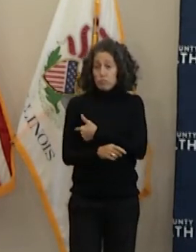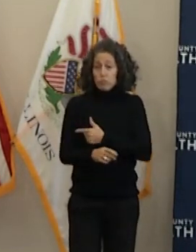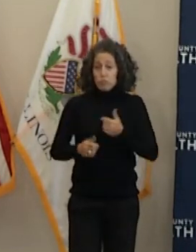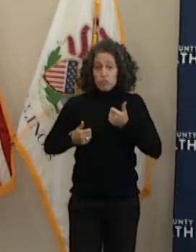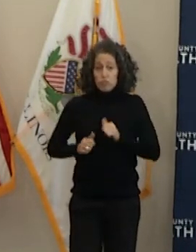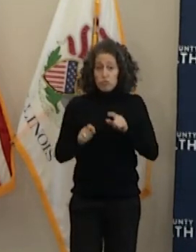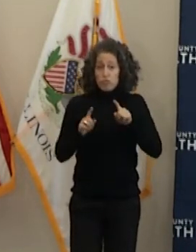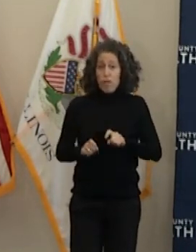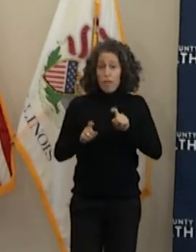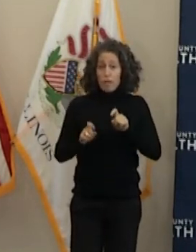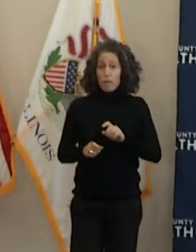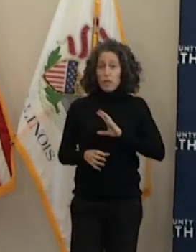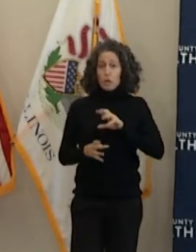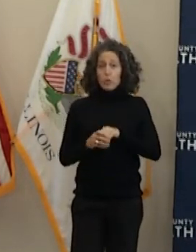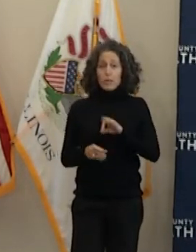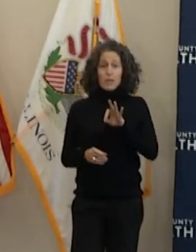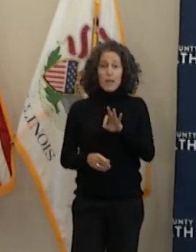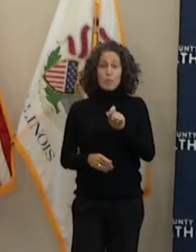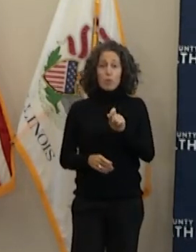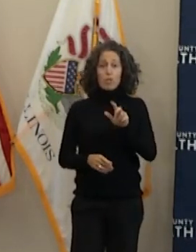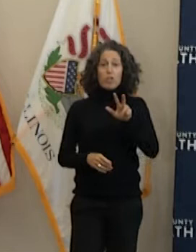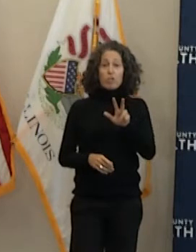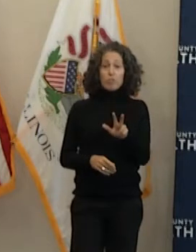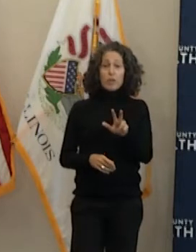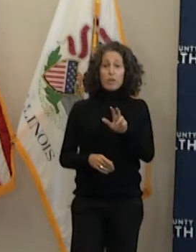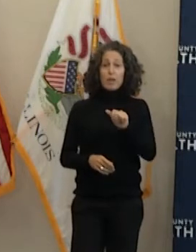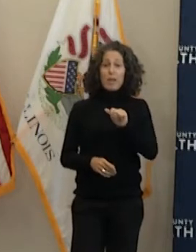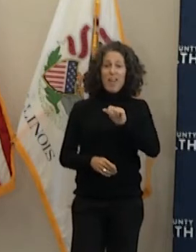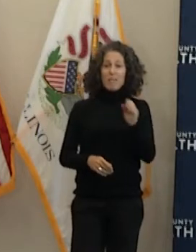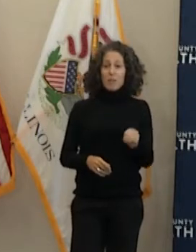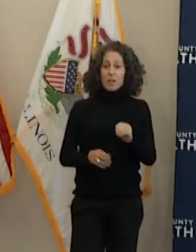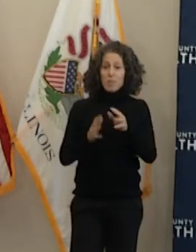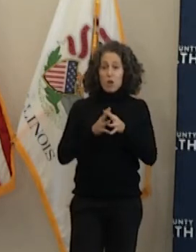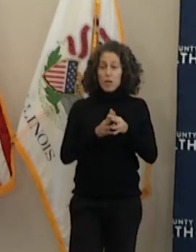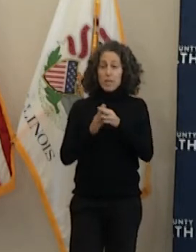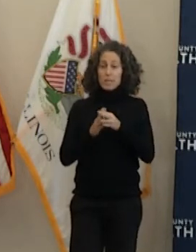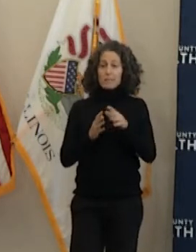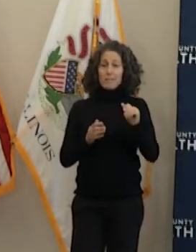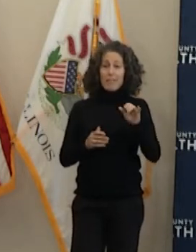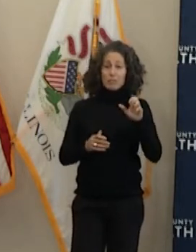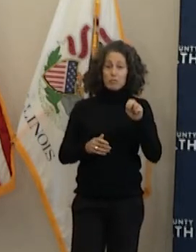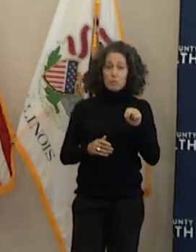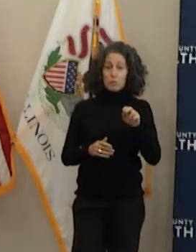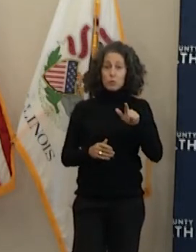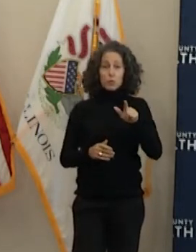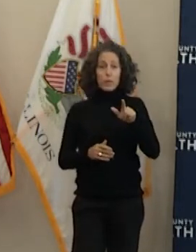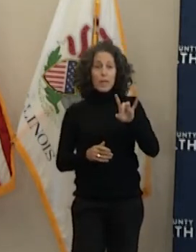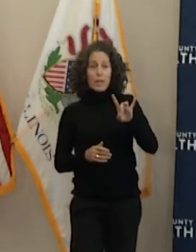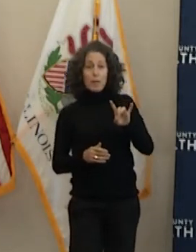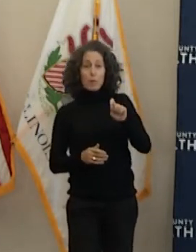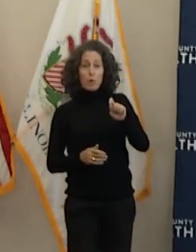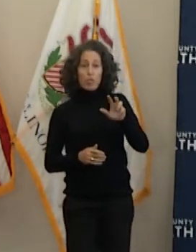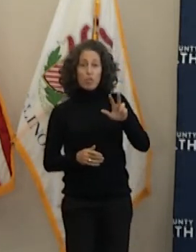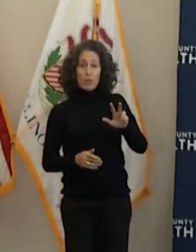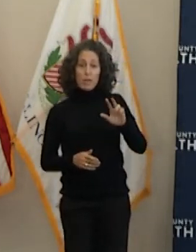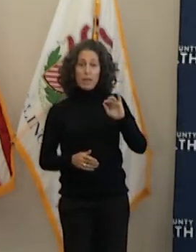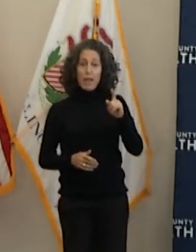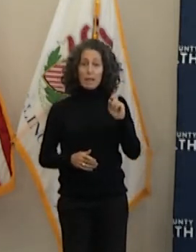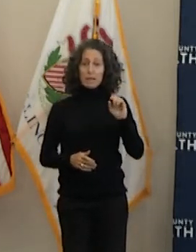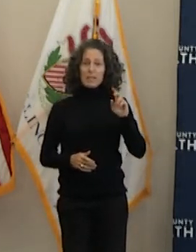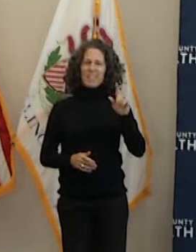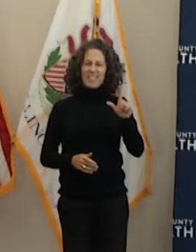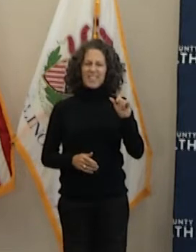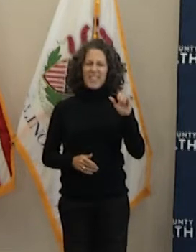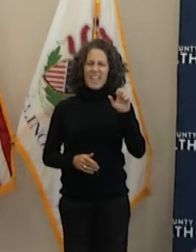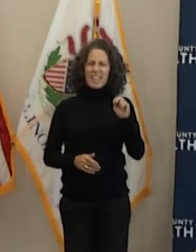and included 9.3% African Americans, 4.3% Asians, 28% Latinx, all of which were adults